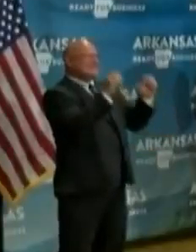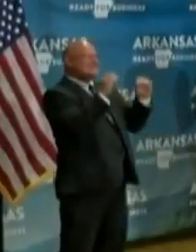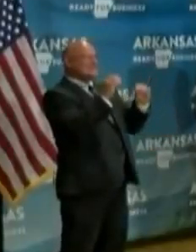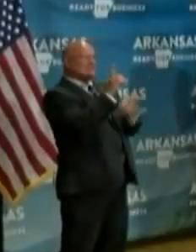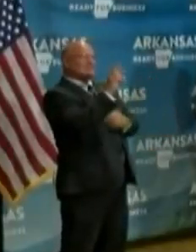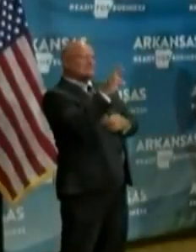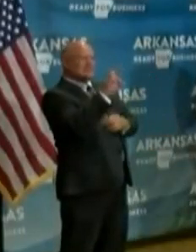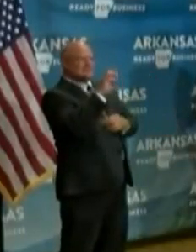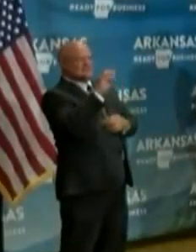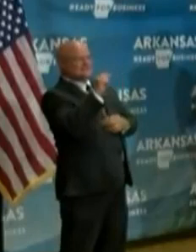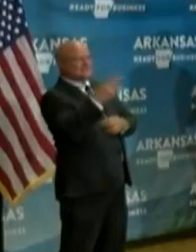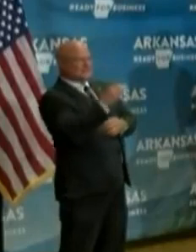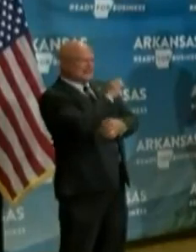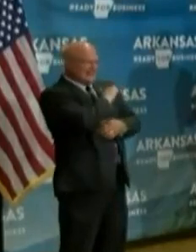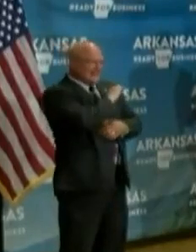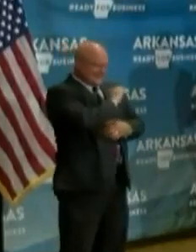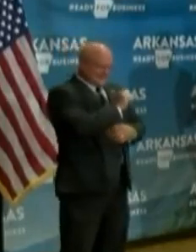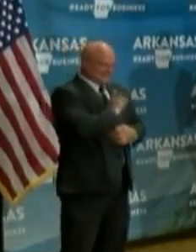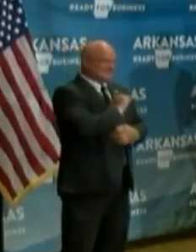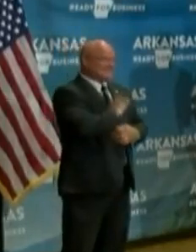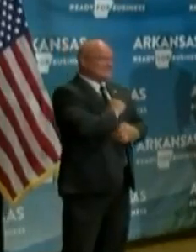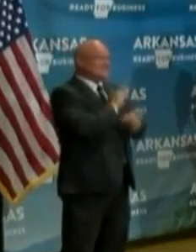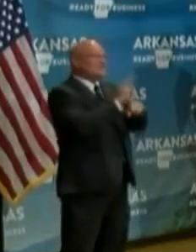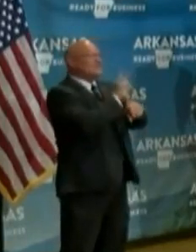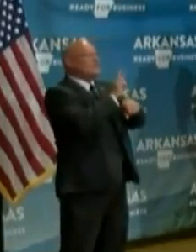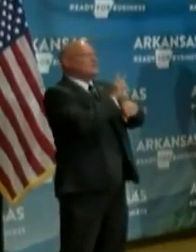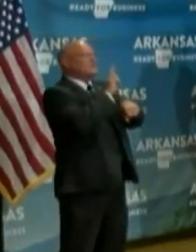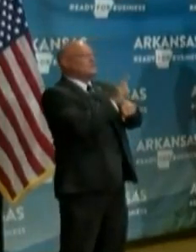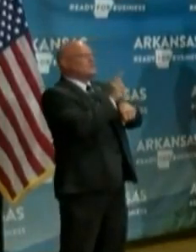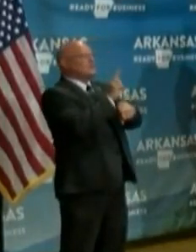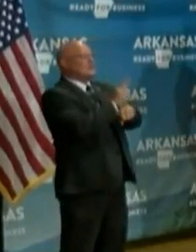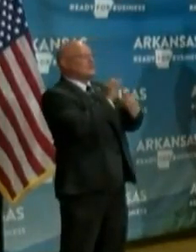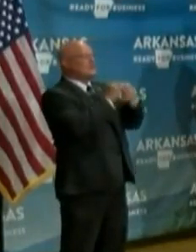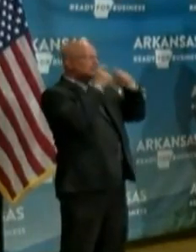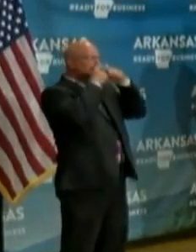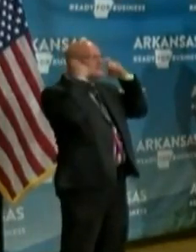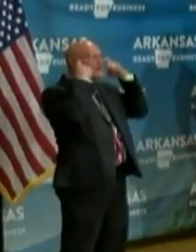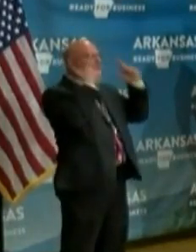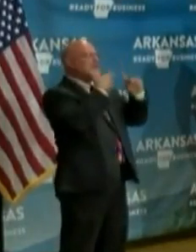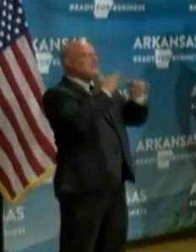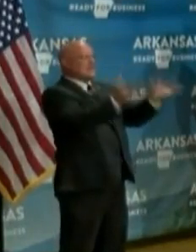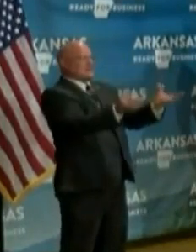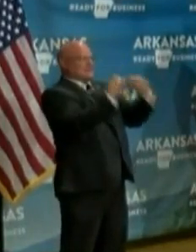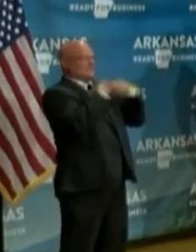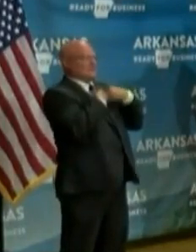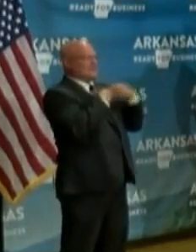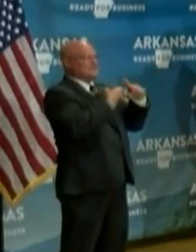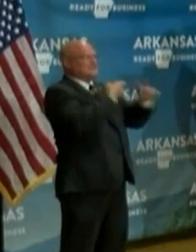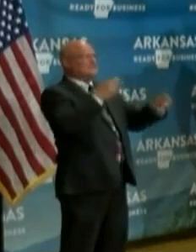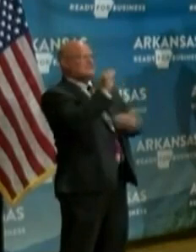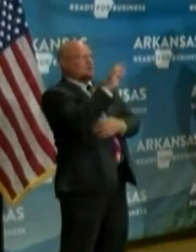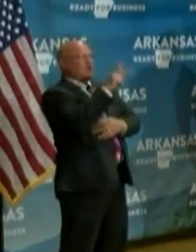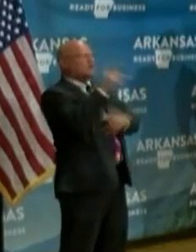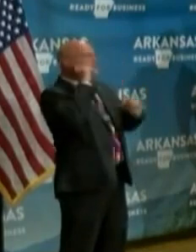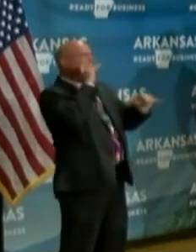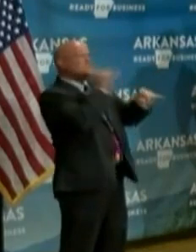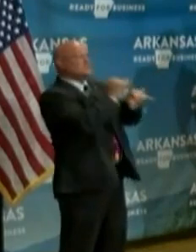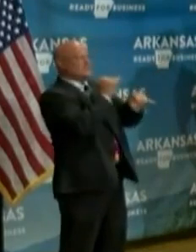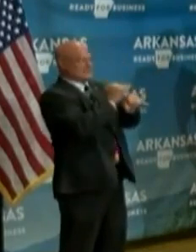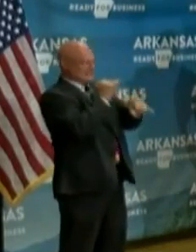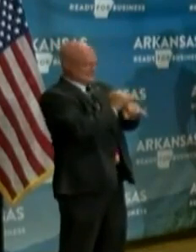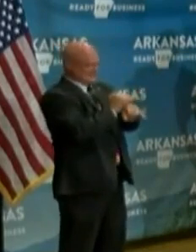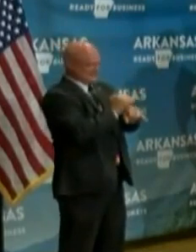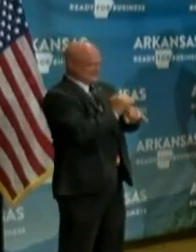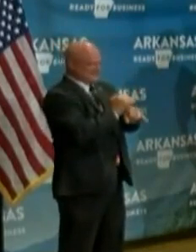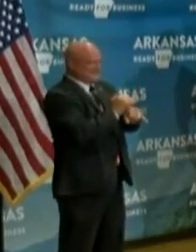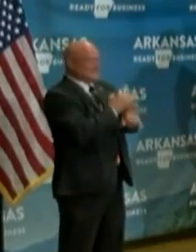So Dr. Smith and Eddie and myself are wearing masks that are given to us by the Arkansas School for the